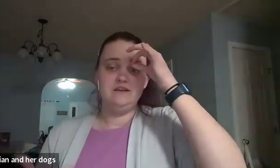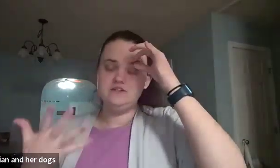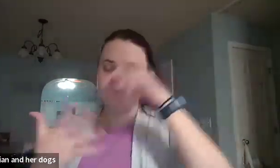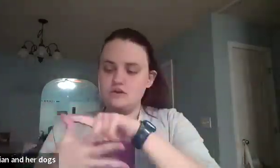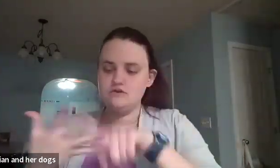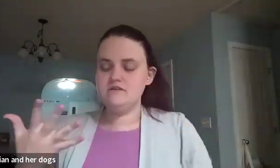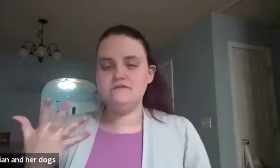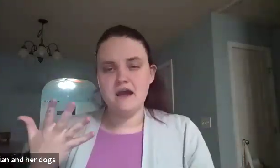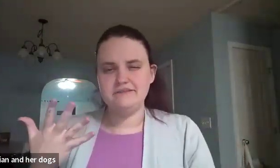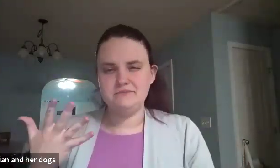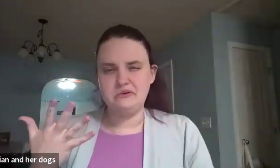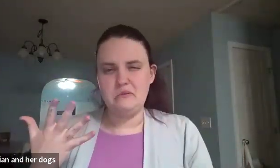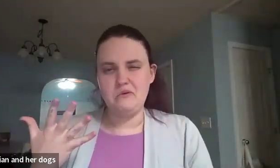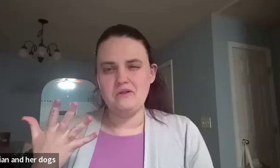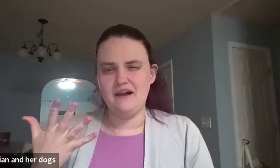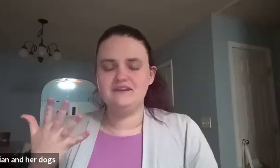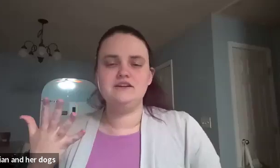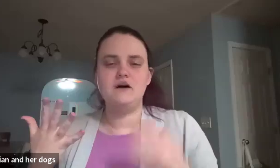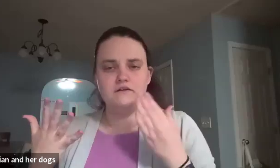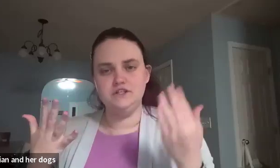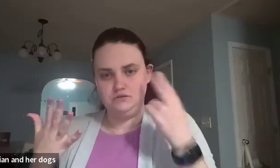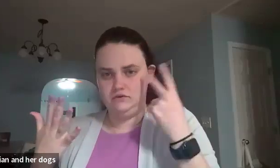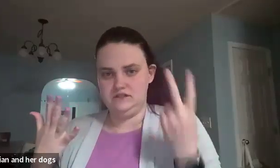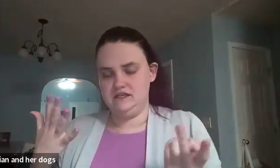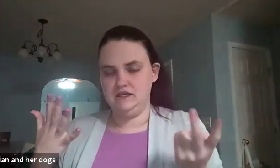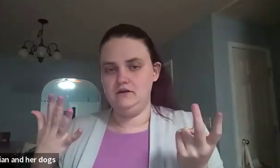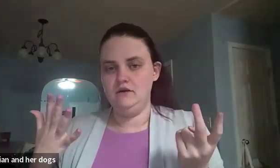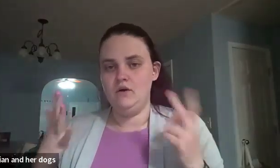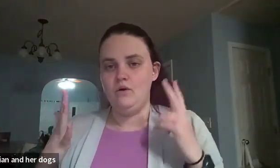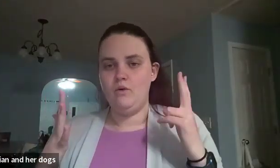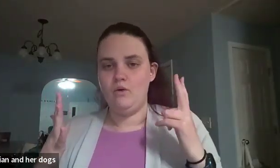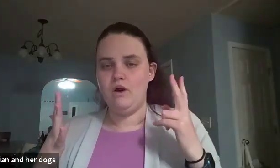So those are the five typical, more like often you will see. or